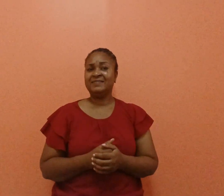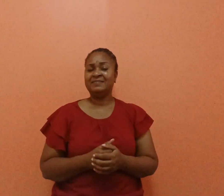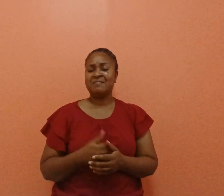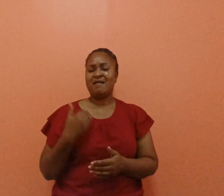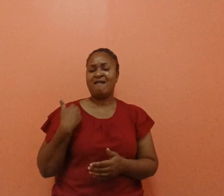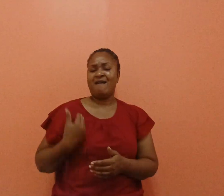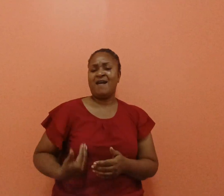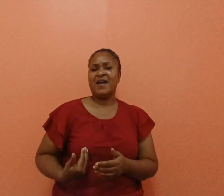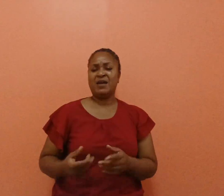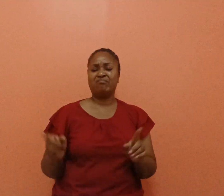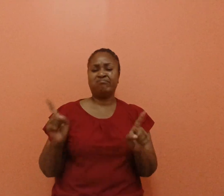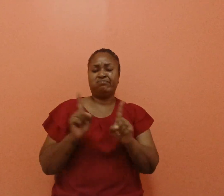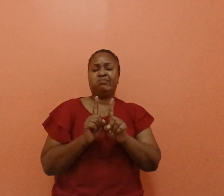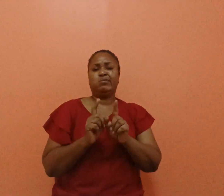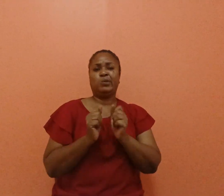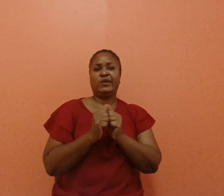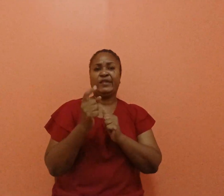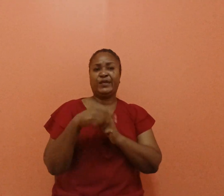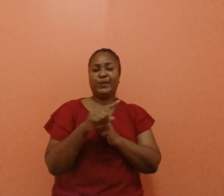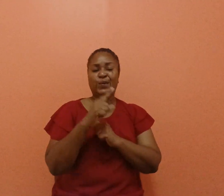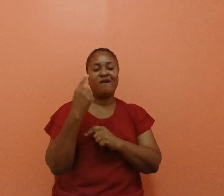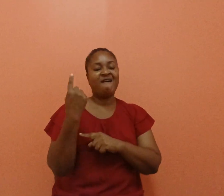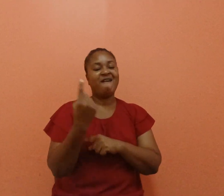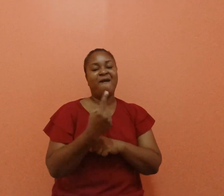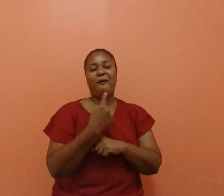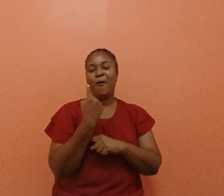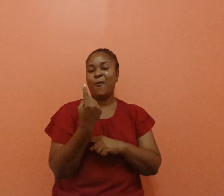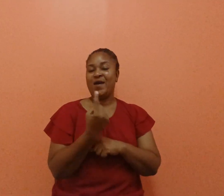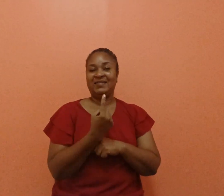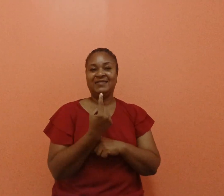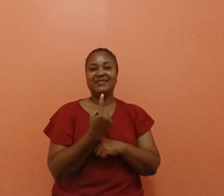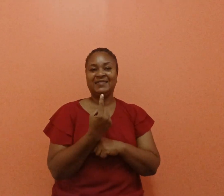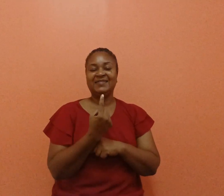I am with you always.